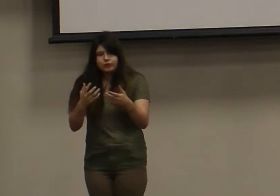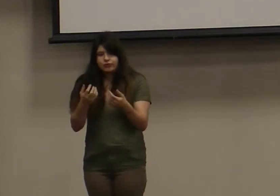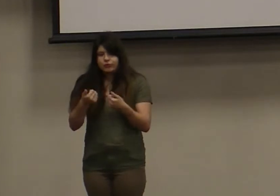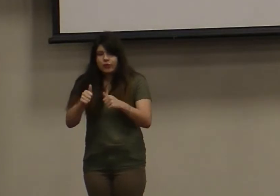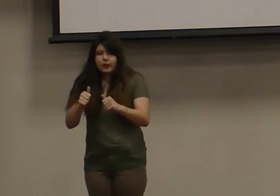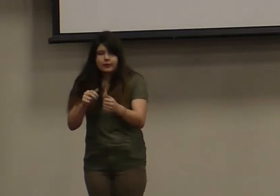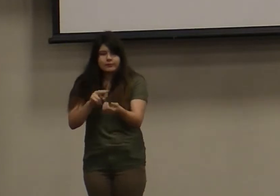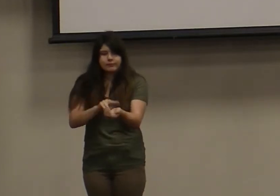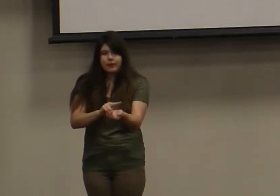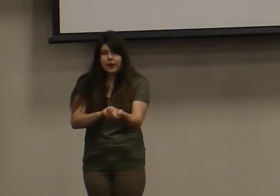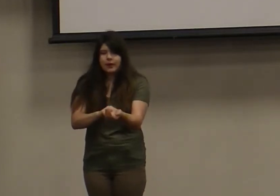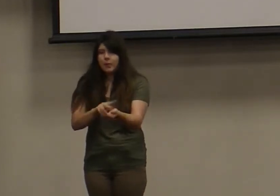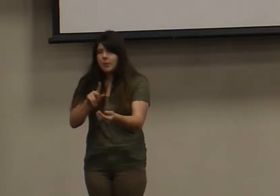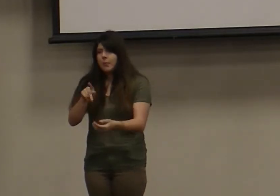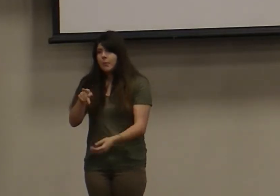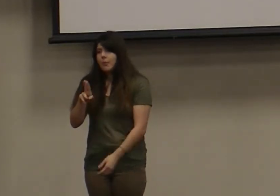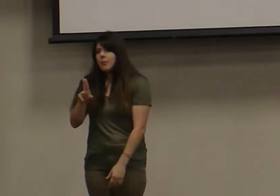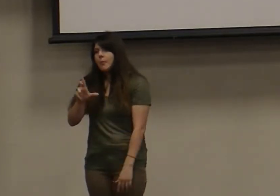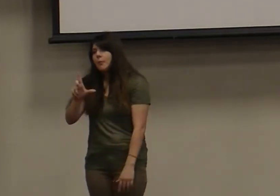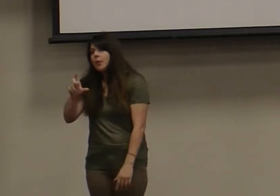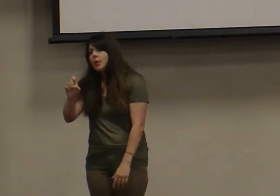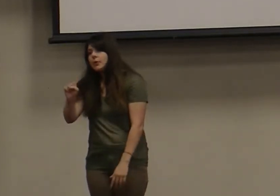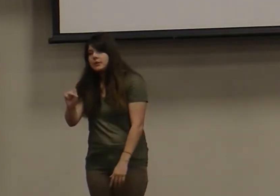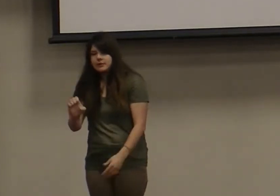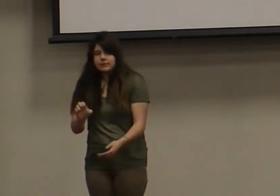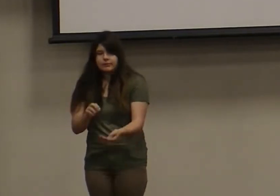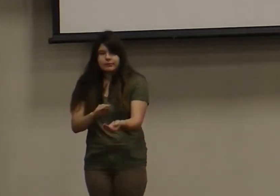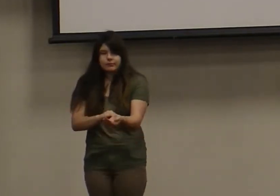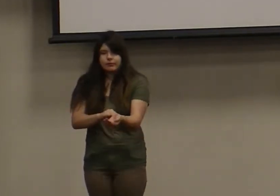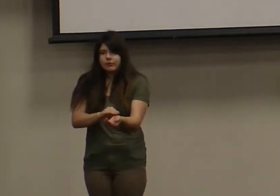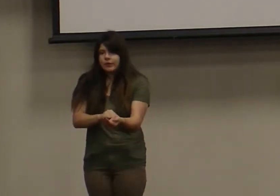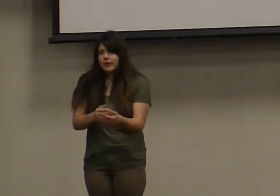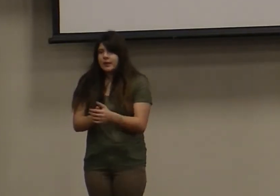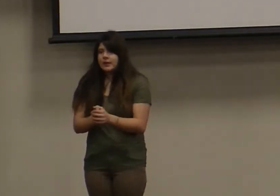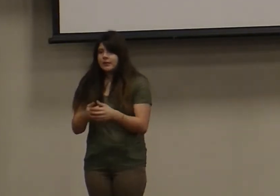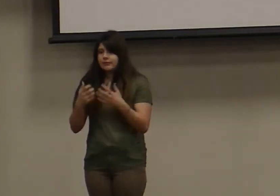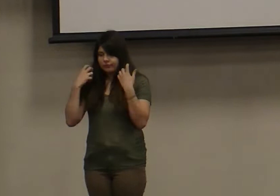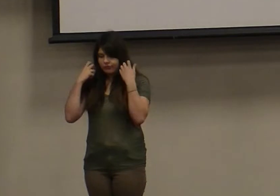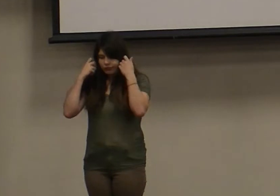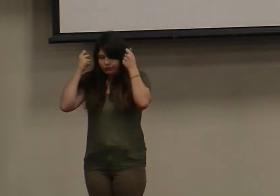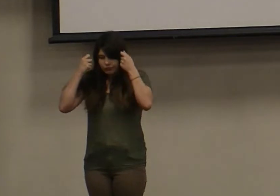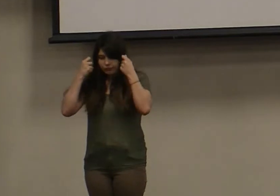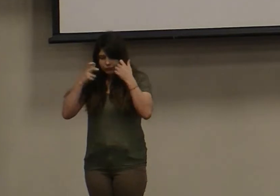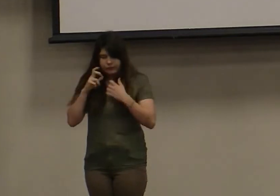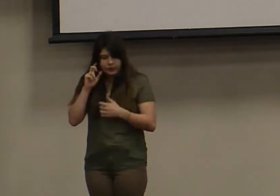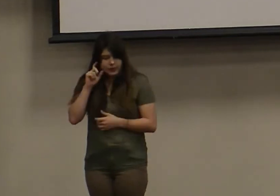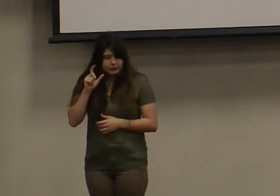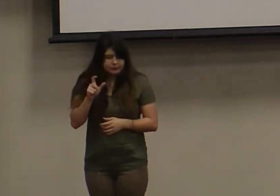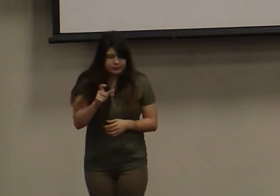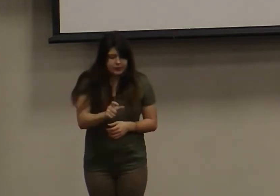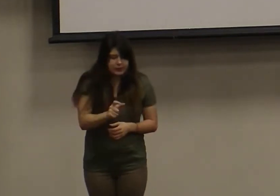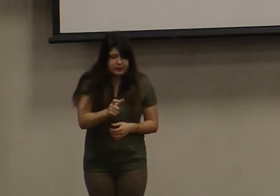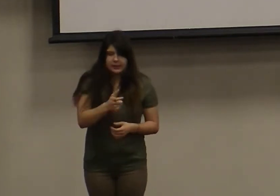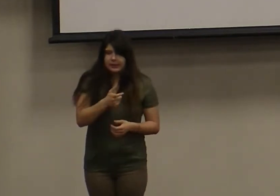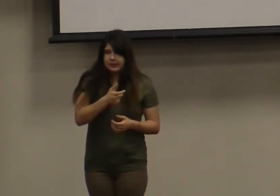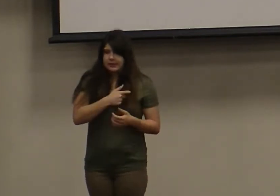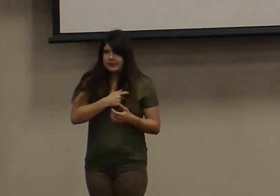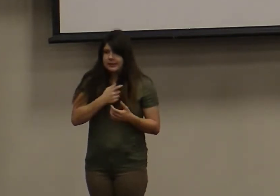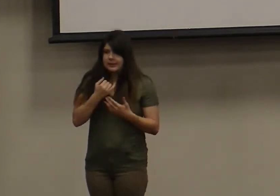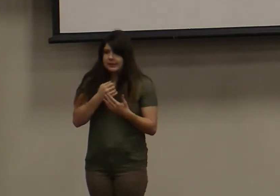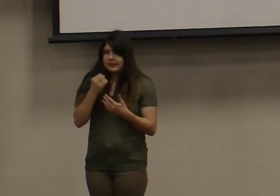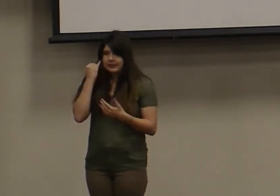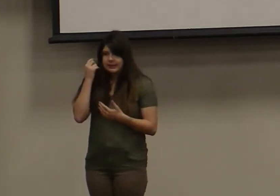his wrist and then on his neck, then taking the stethoscope from around his neck and listening to see if that old heart still